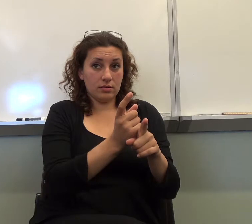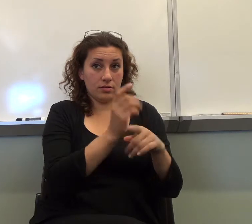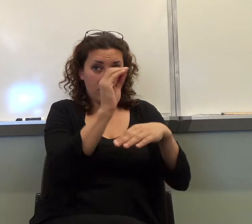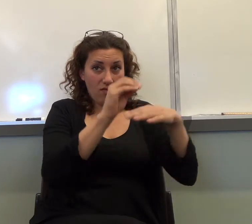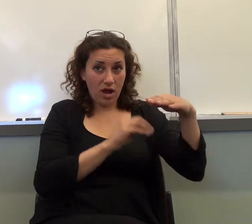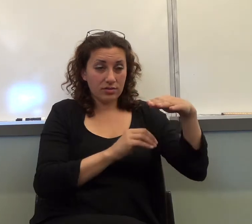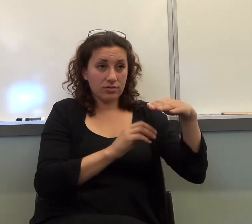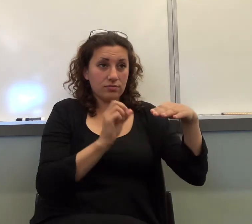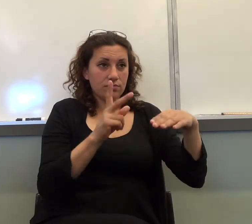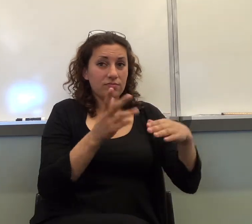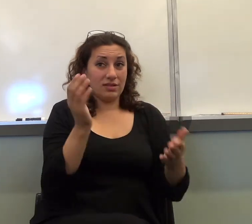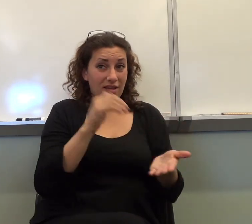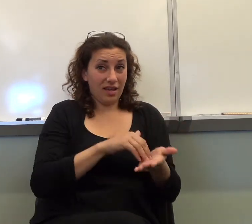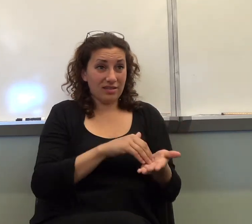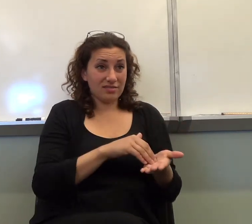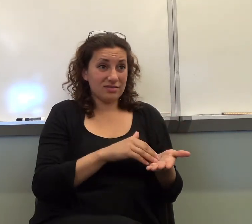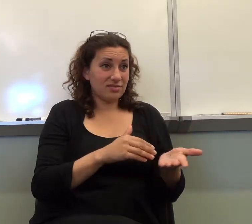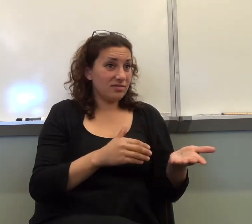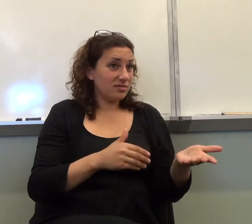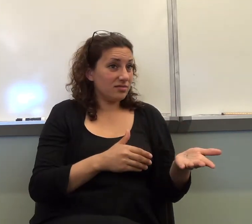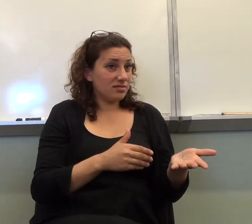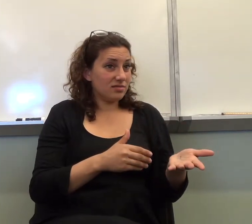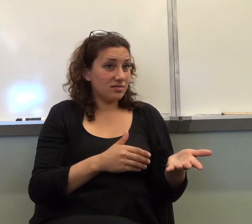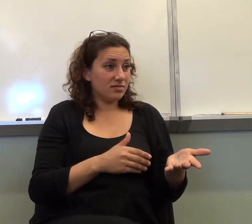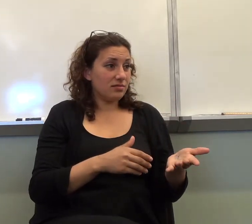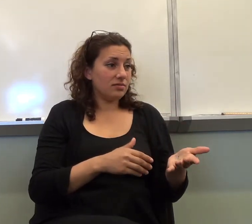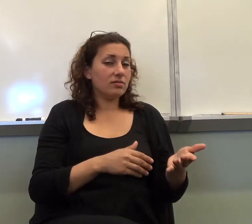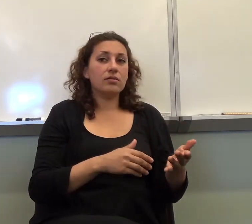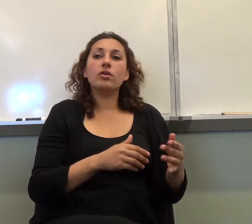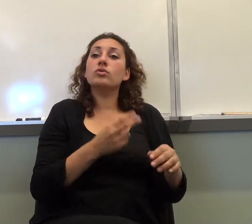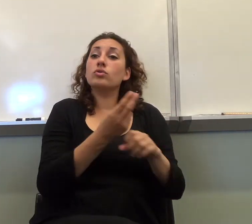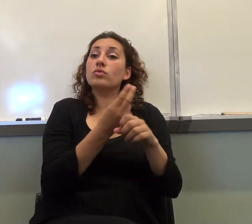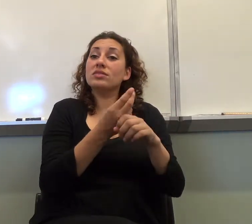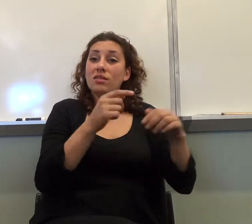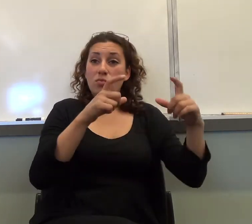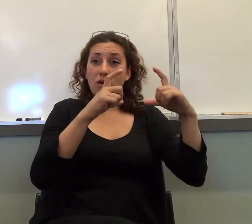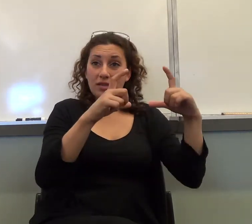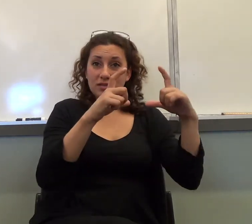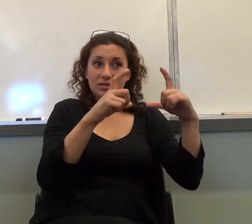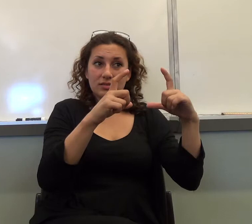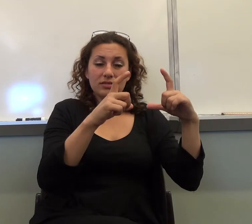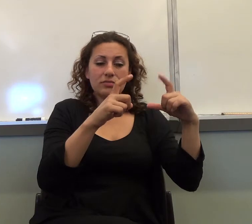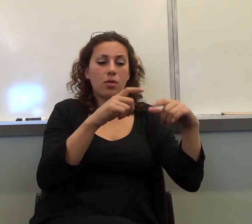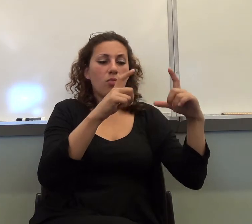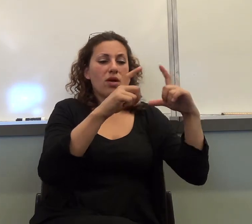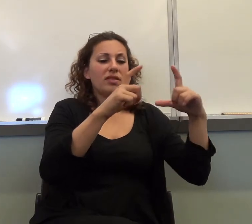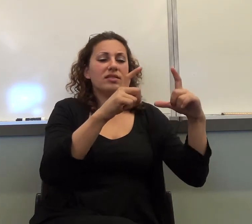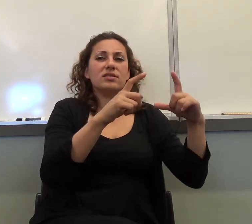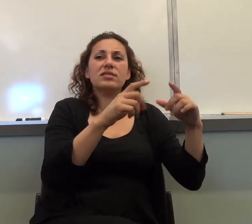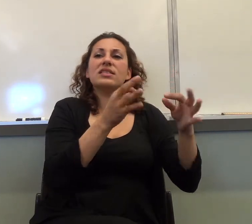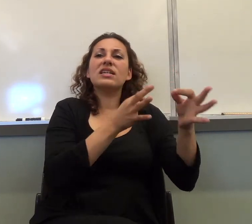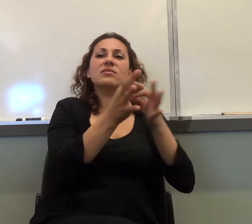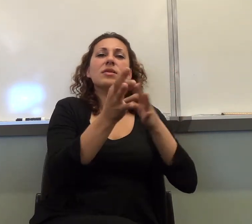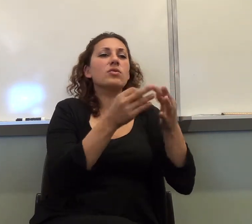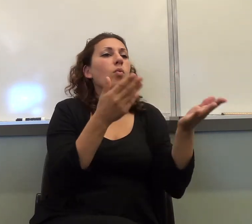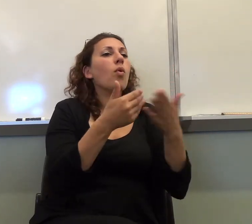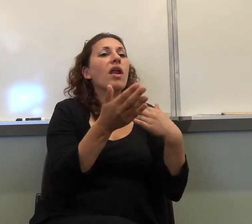Once again, because of the use of parentheses, it tells you what's included in the thing you're going to multiply